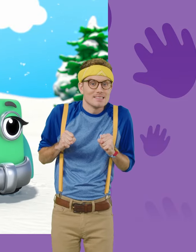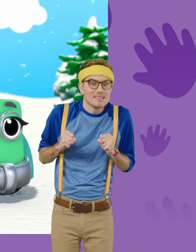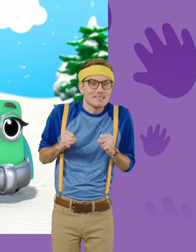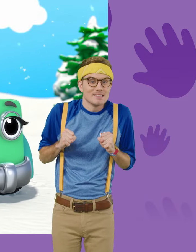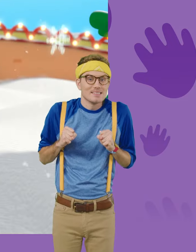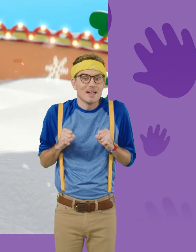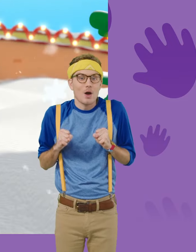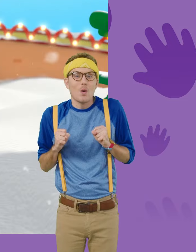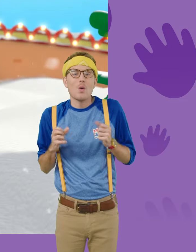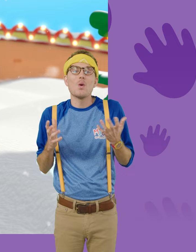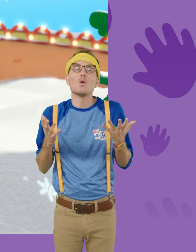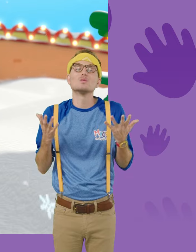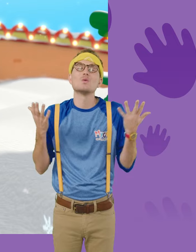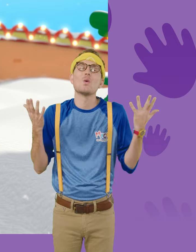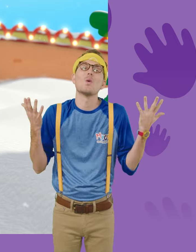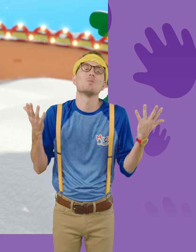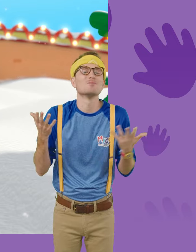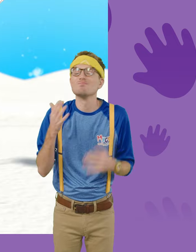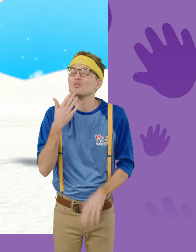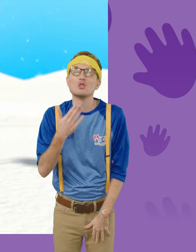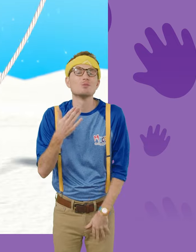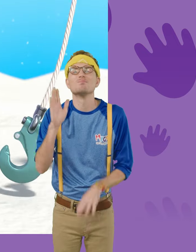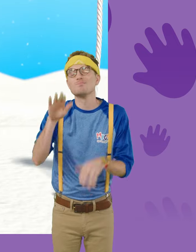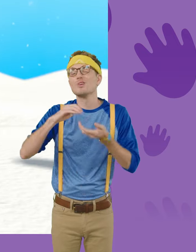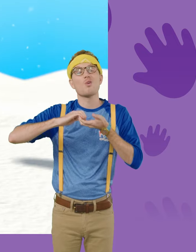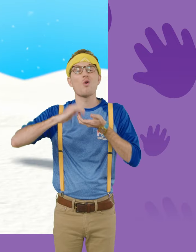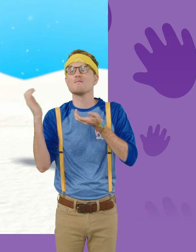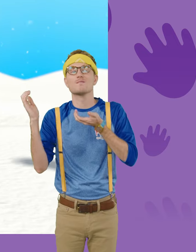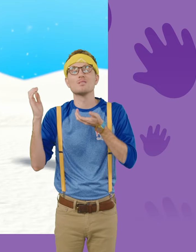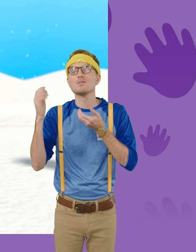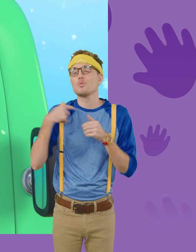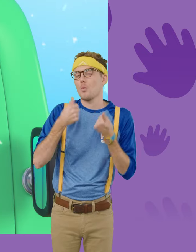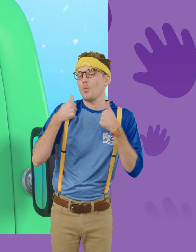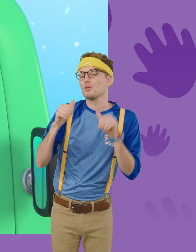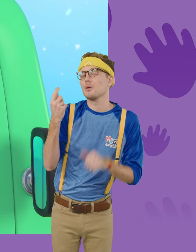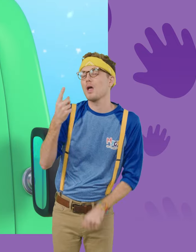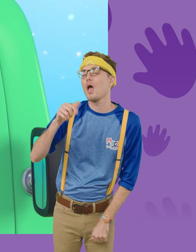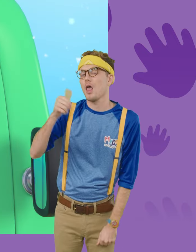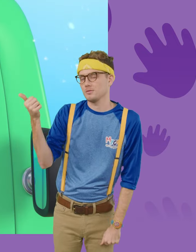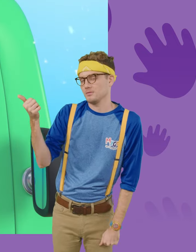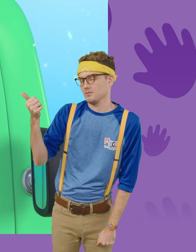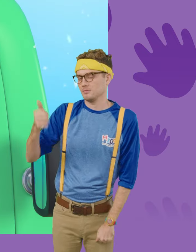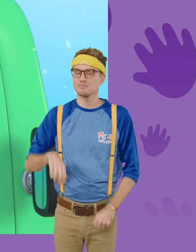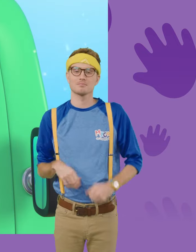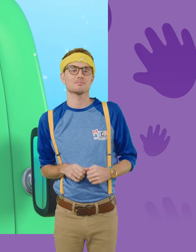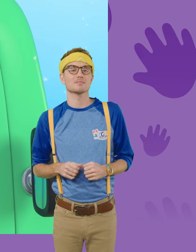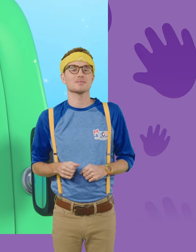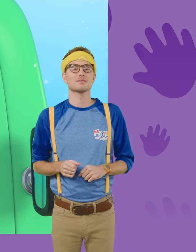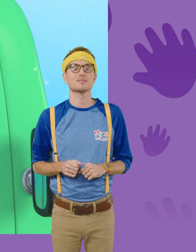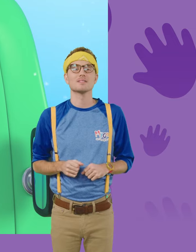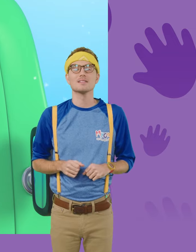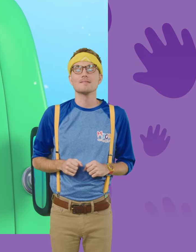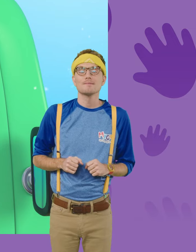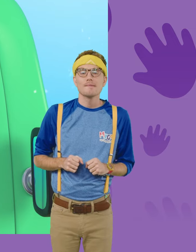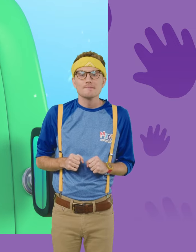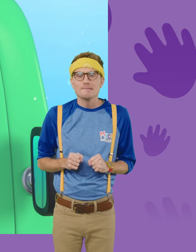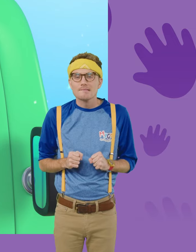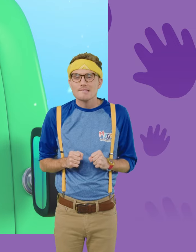It's no good. Unhook us, Blue. We'll try something else.